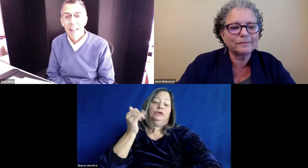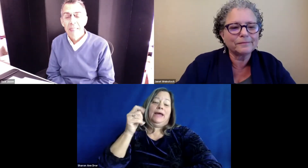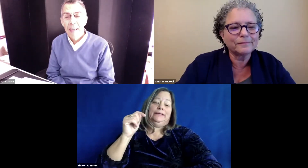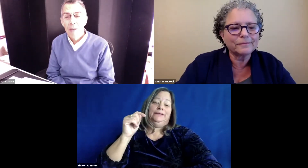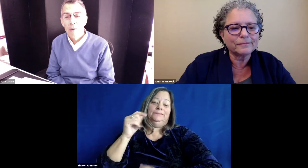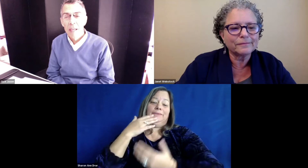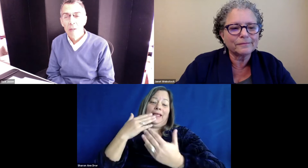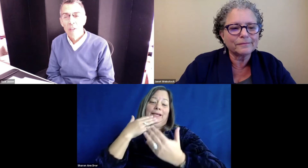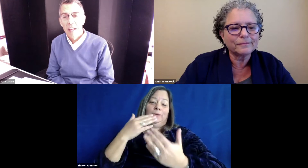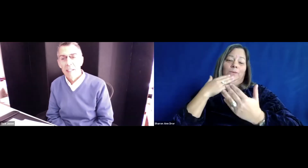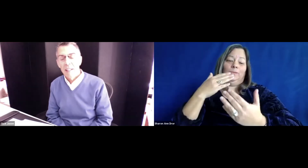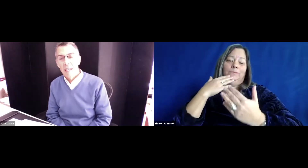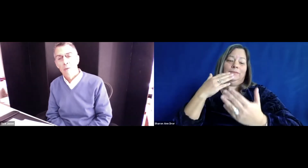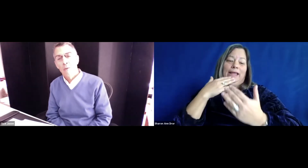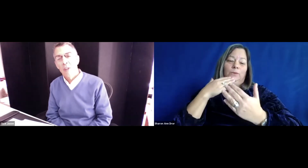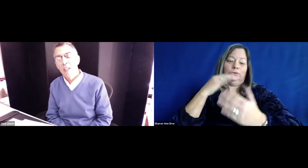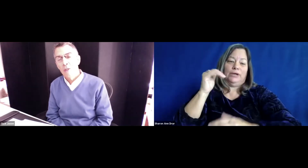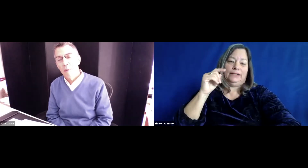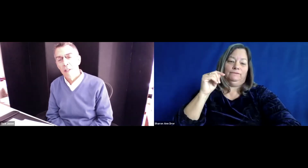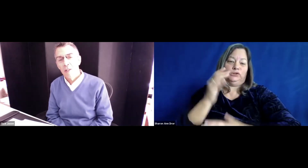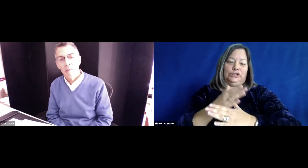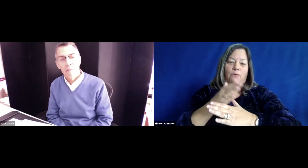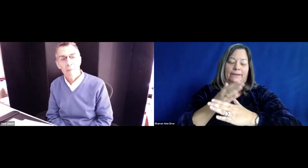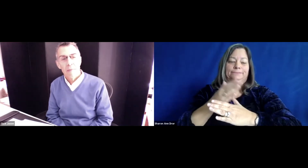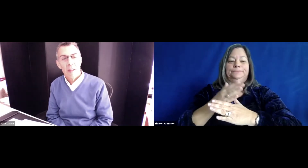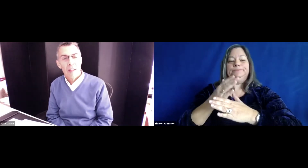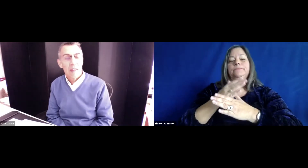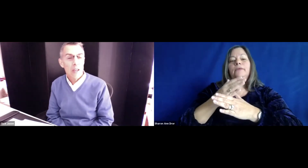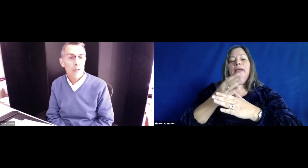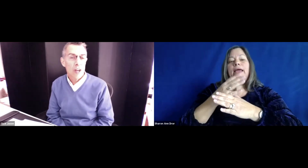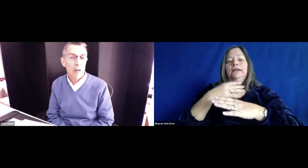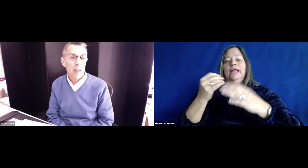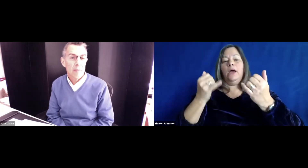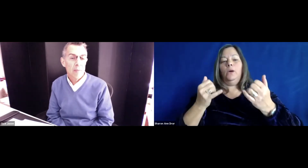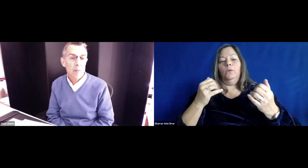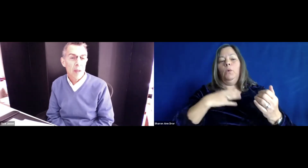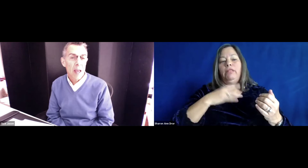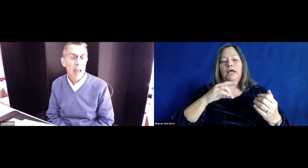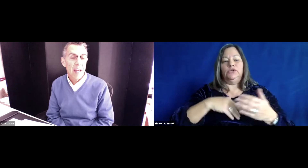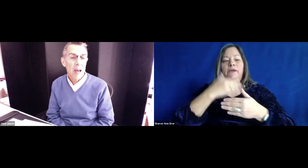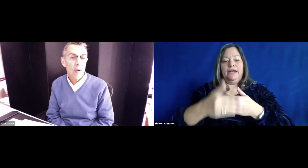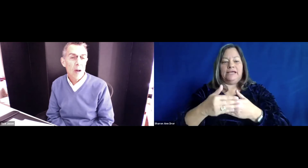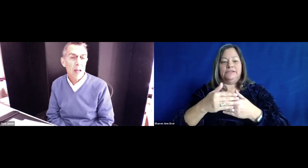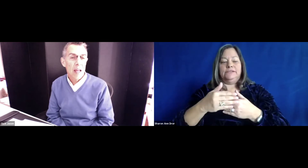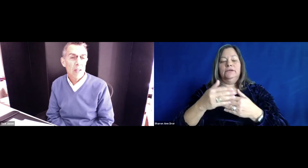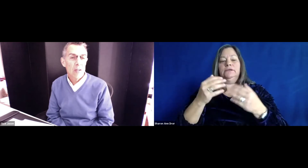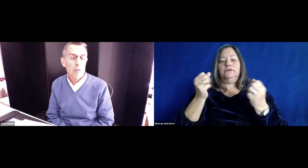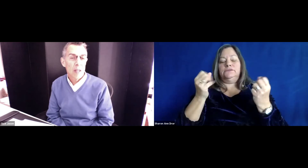Thank you, Janet. Thank you so much. Thank you for sharing. And now I'd like to present our